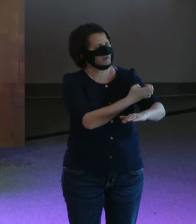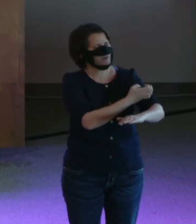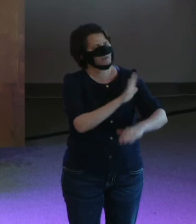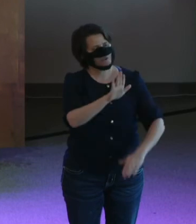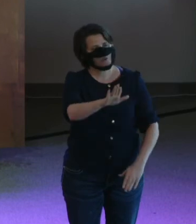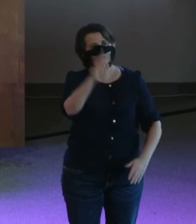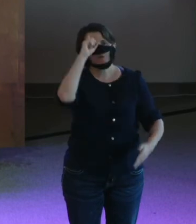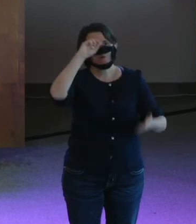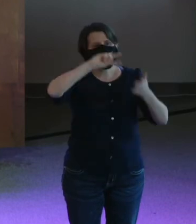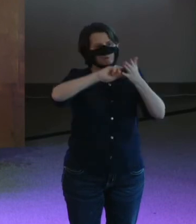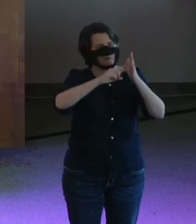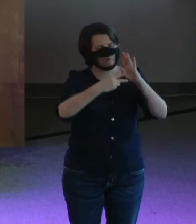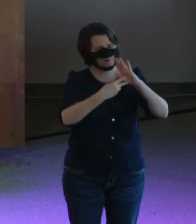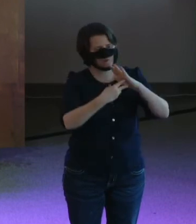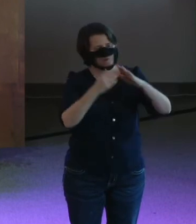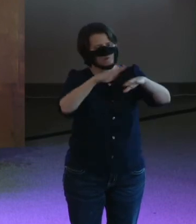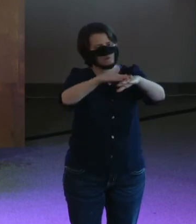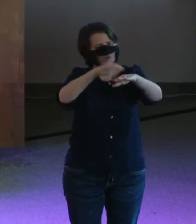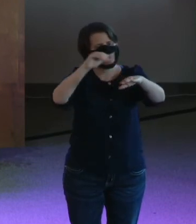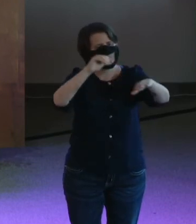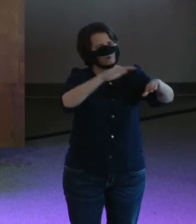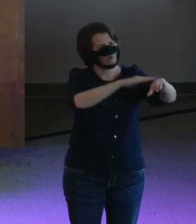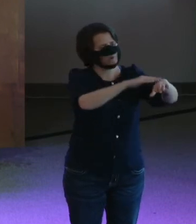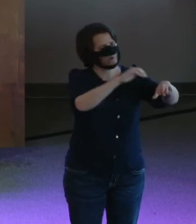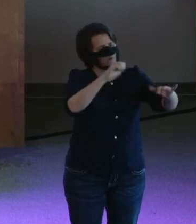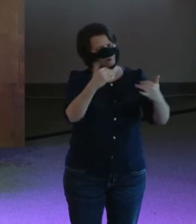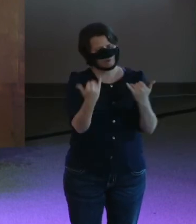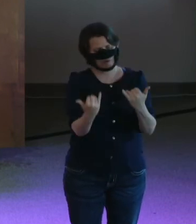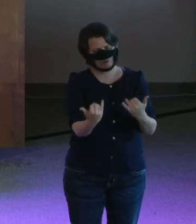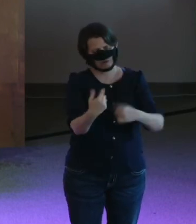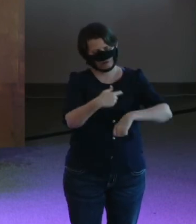purpose. Now is the time.